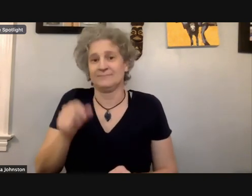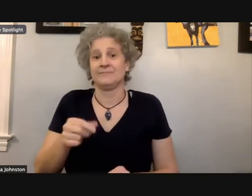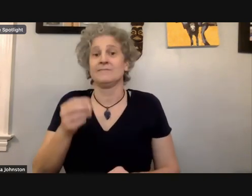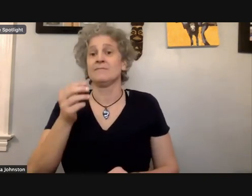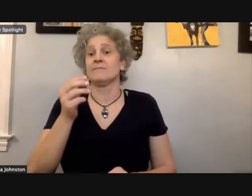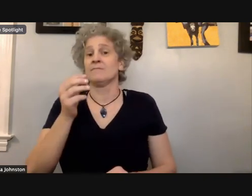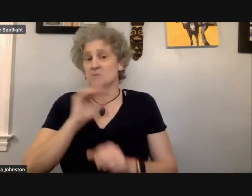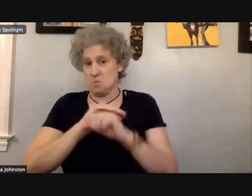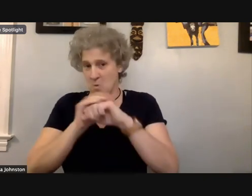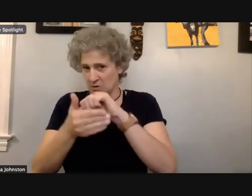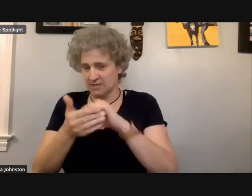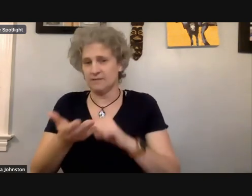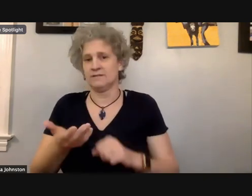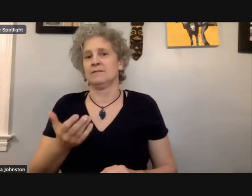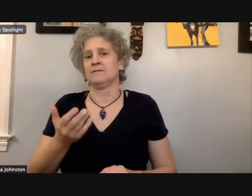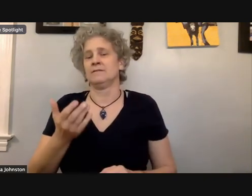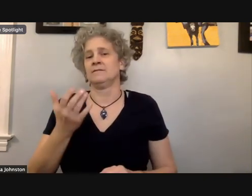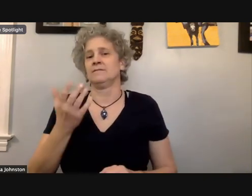to take half at a time.